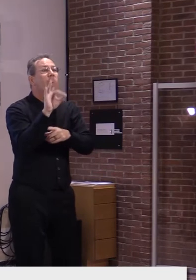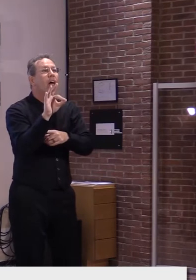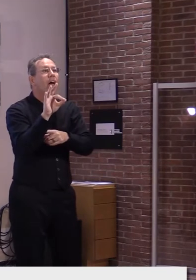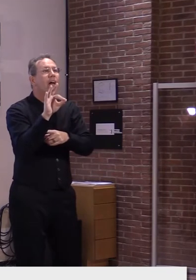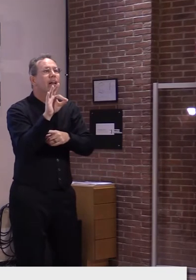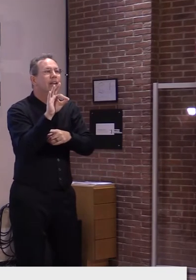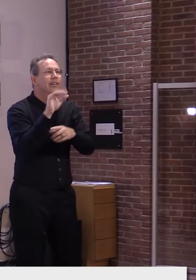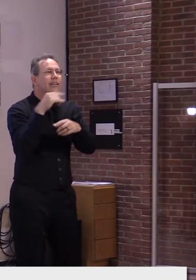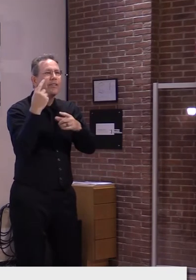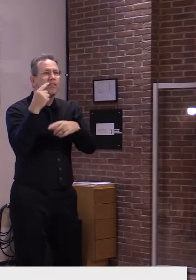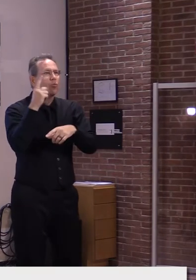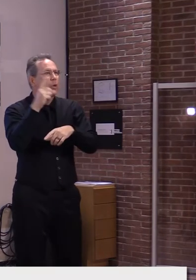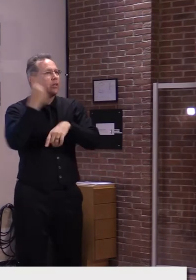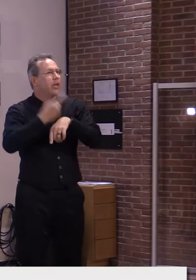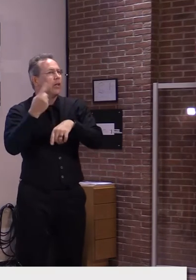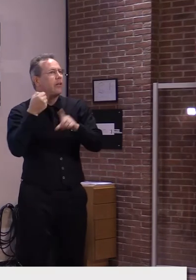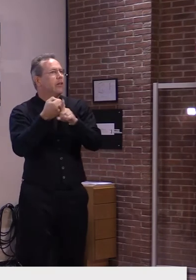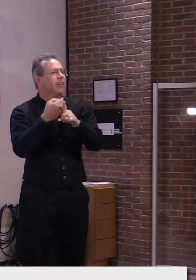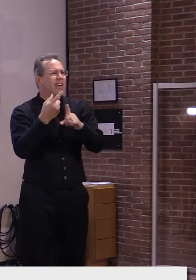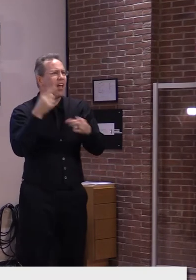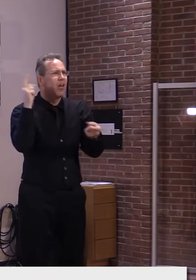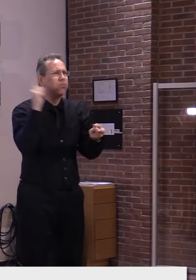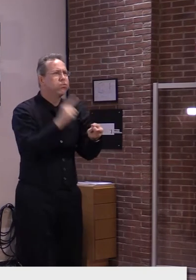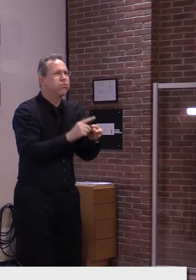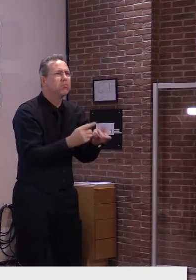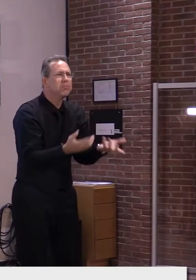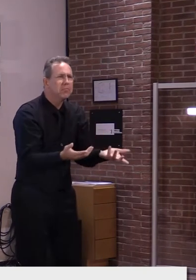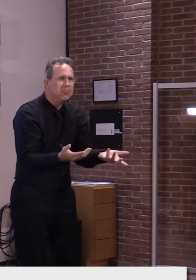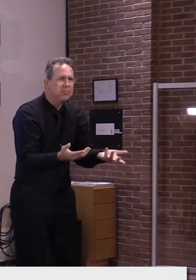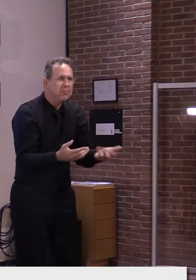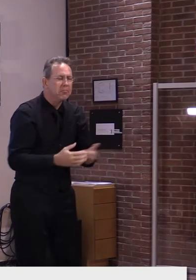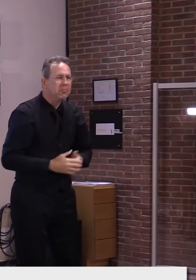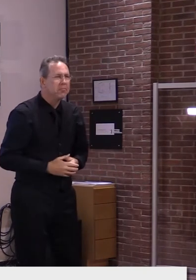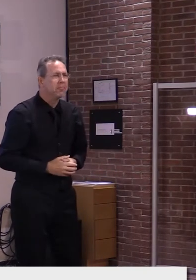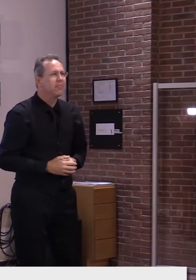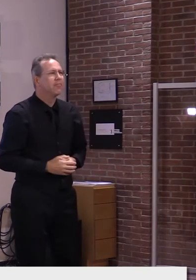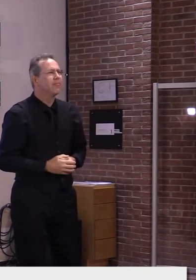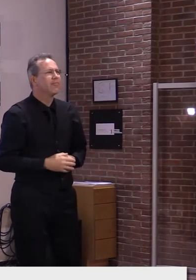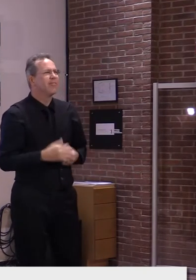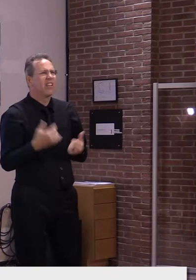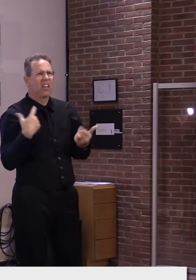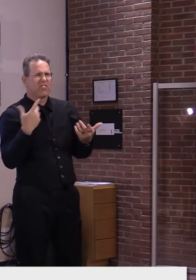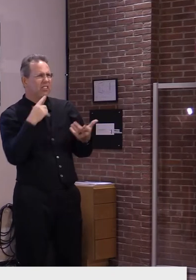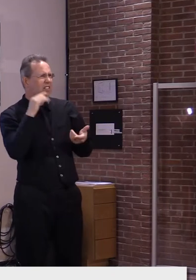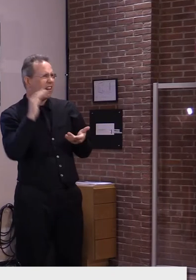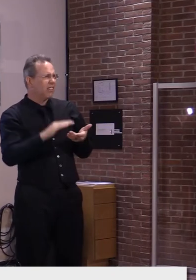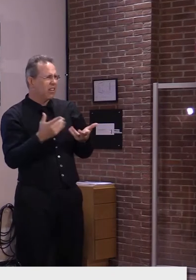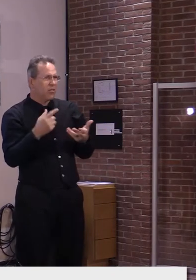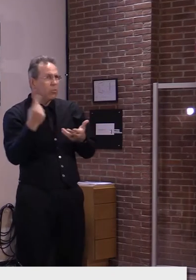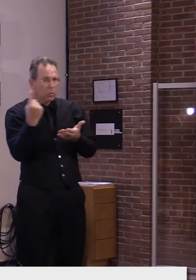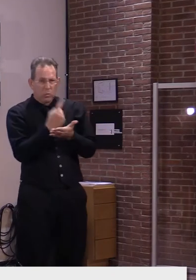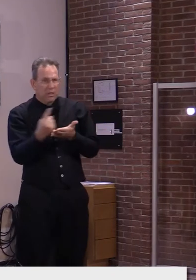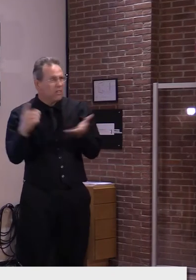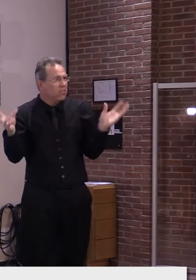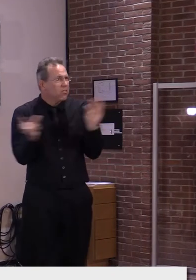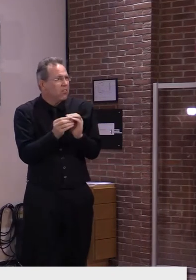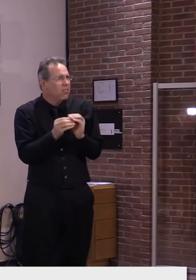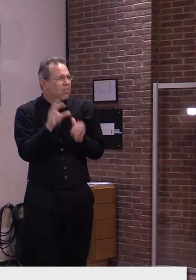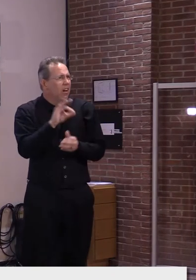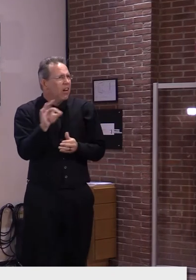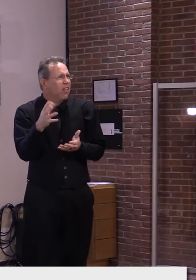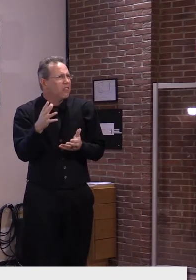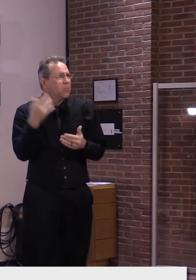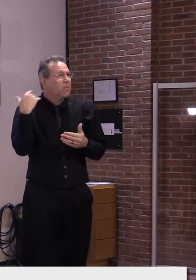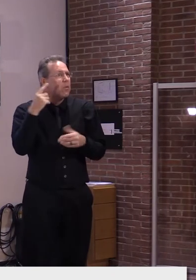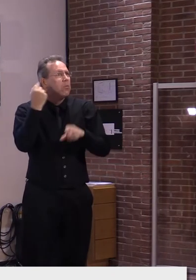day, and now we are reporting fewer cases than that during an entire week. Since April 1st,